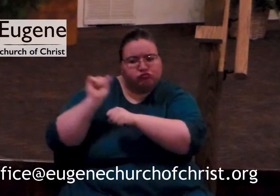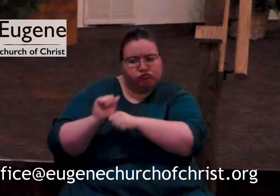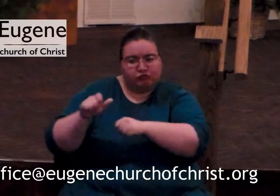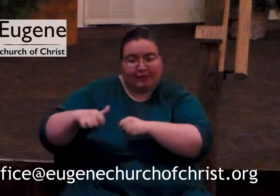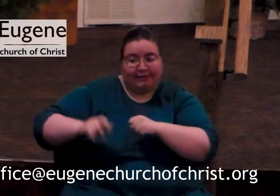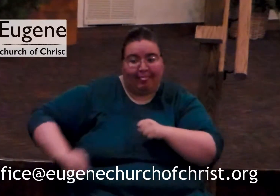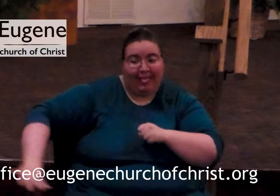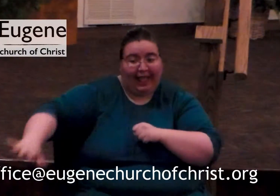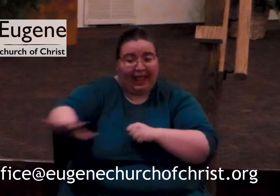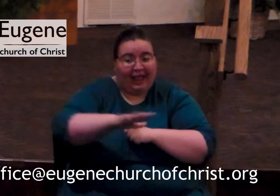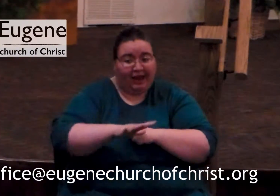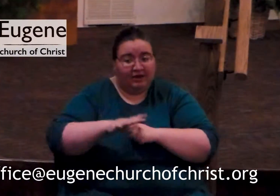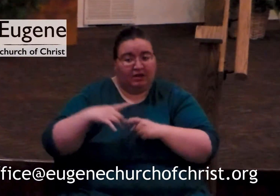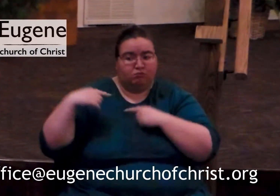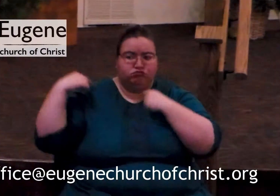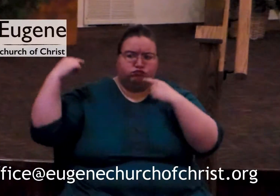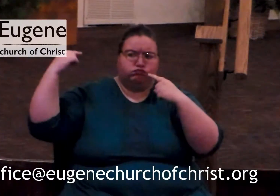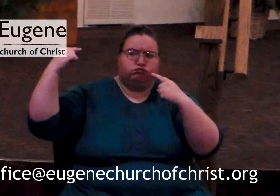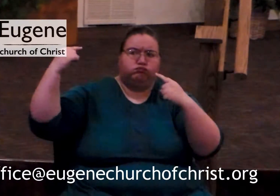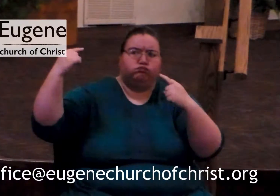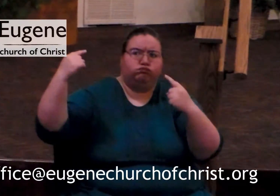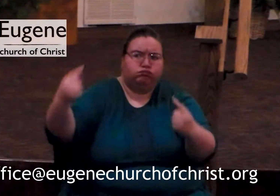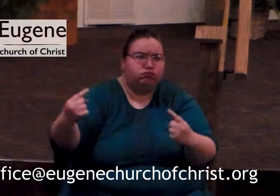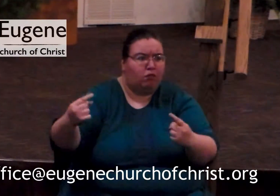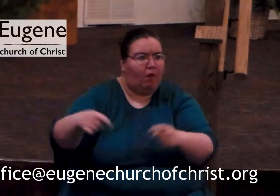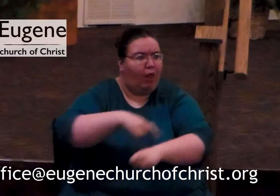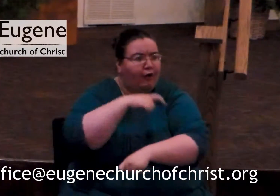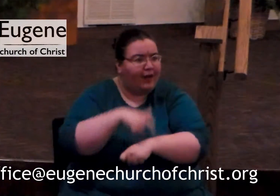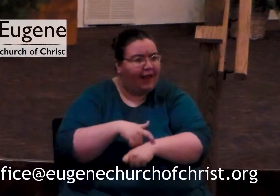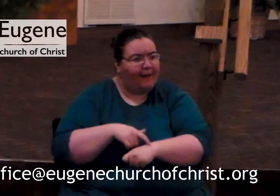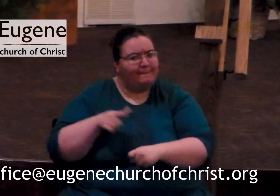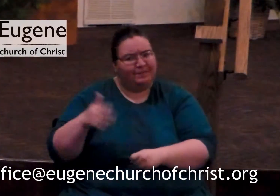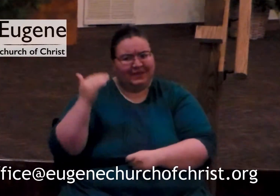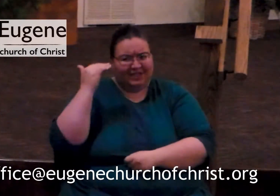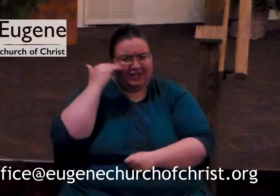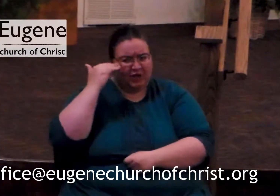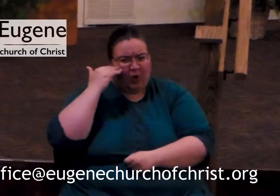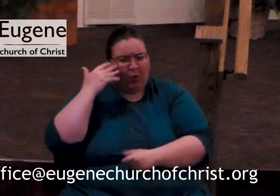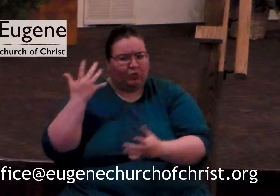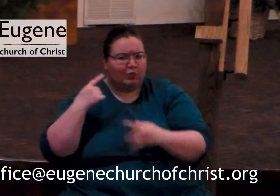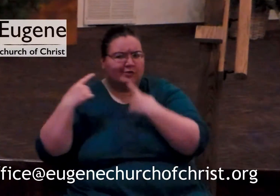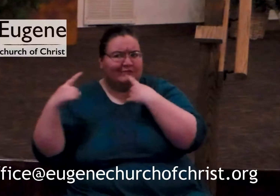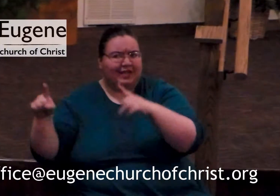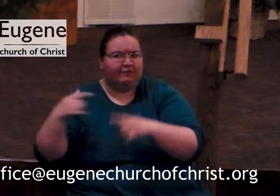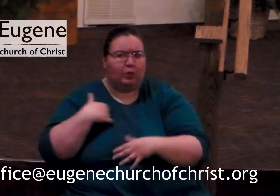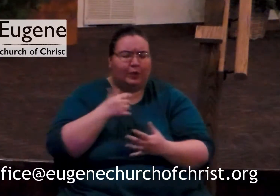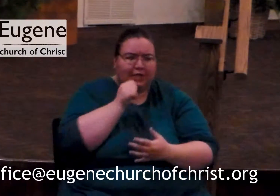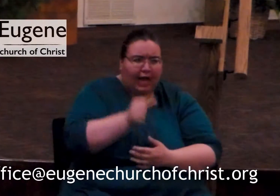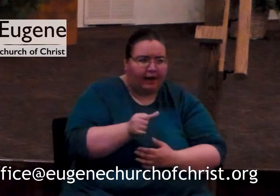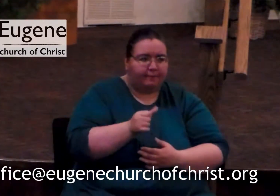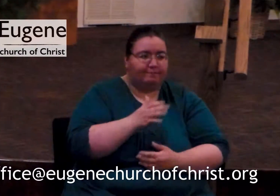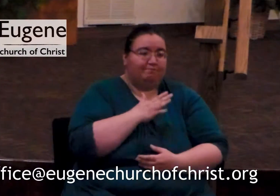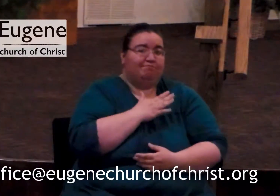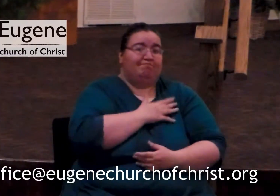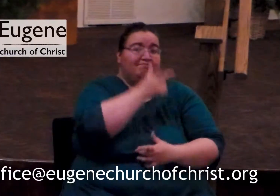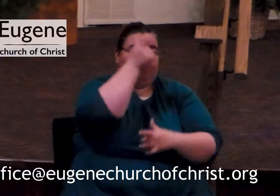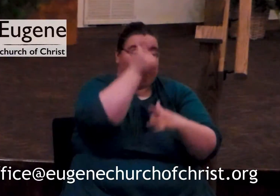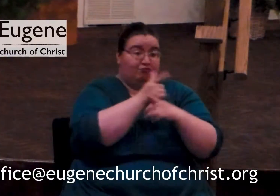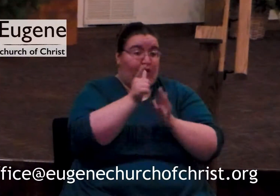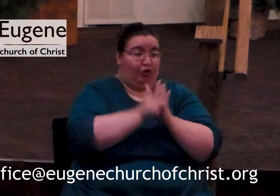about what might work and what might not. My brother-in-law is a farmer. He farms a whole lot of acres of wheat and corn and sunflowers and several other things